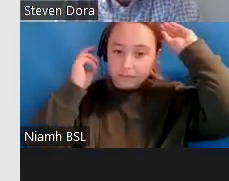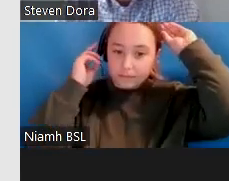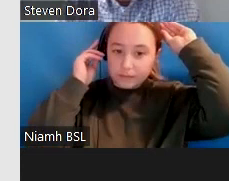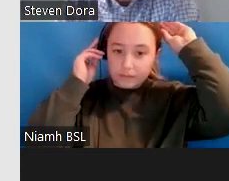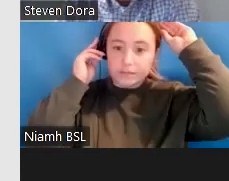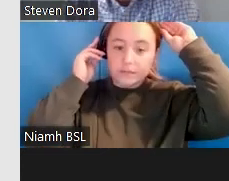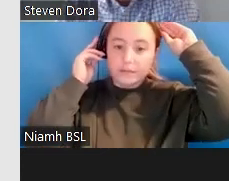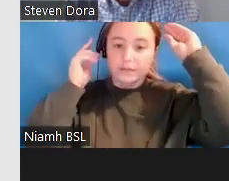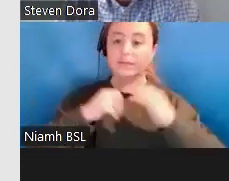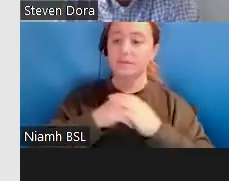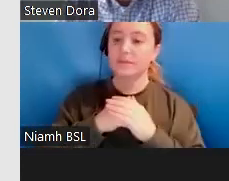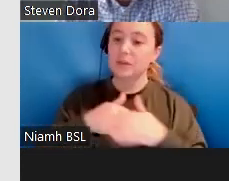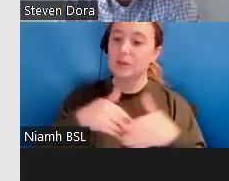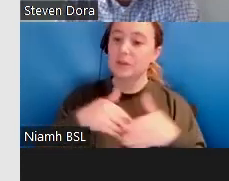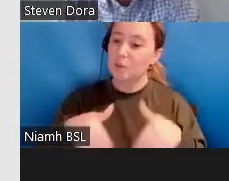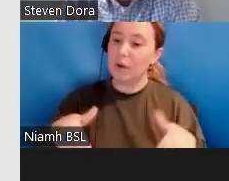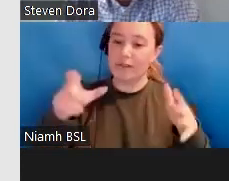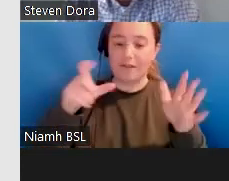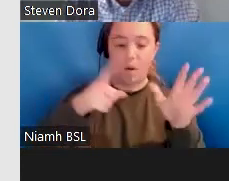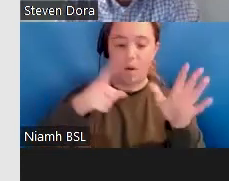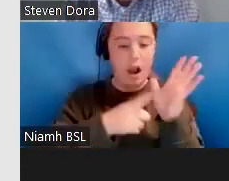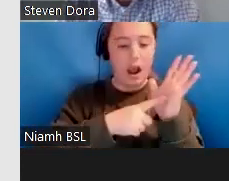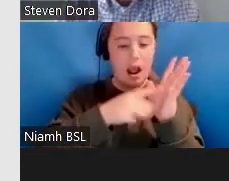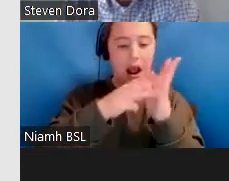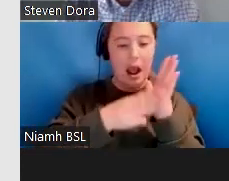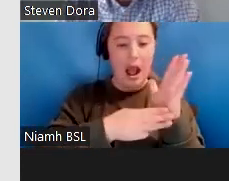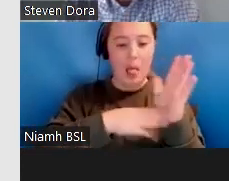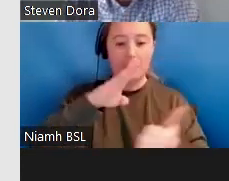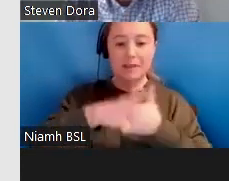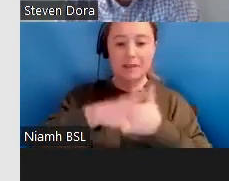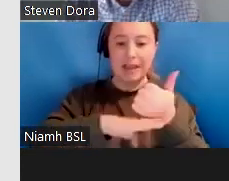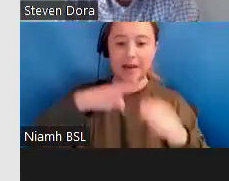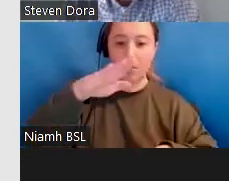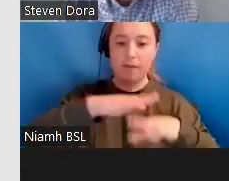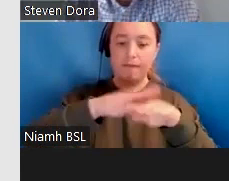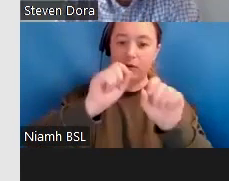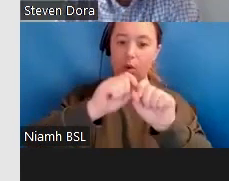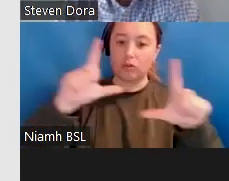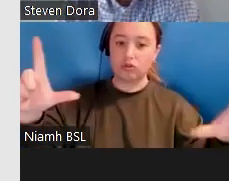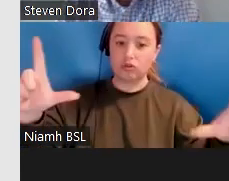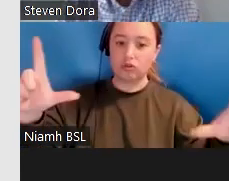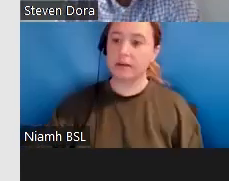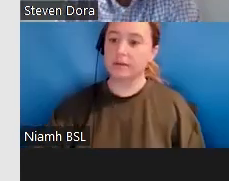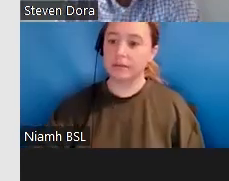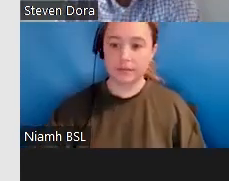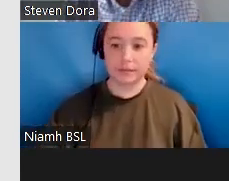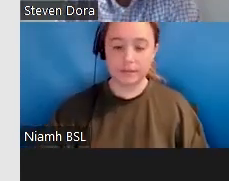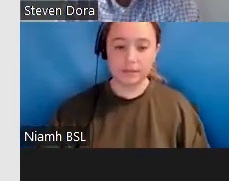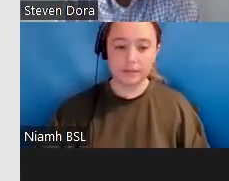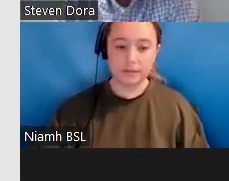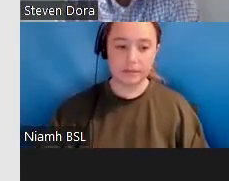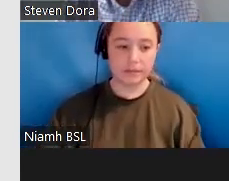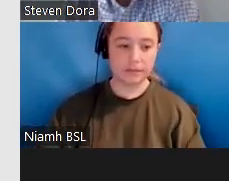I'll just wait for Callum to put that on full screen, if that's possible.